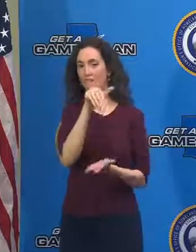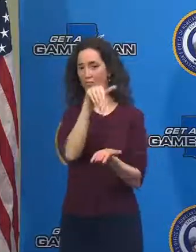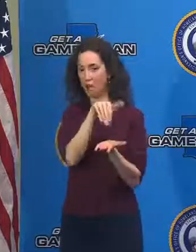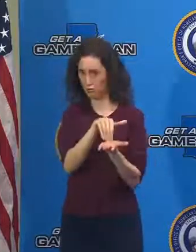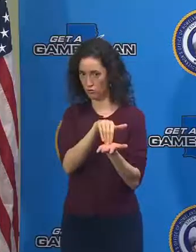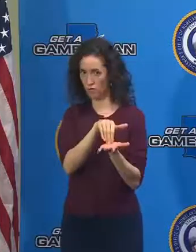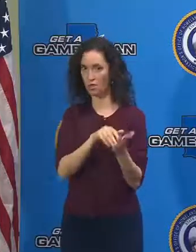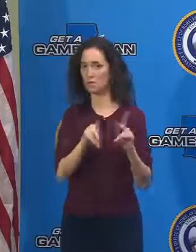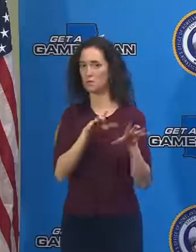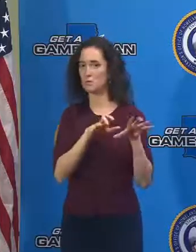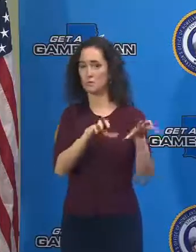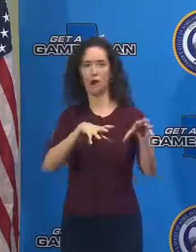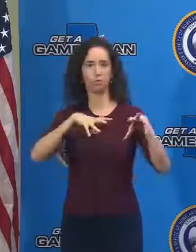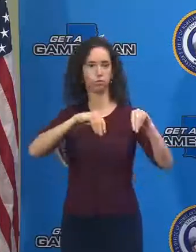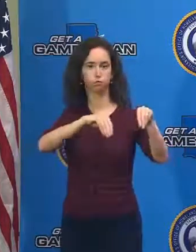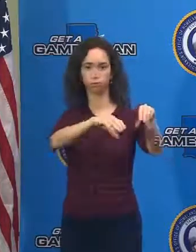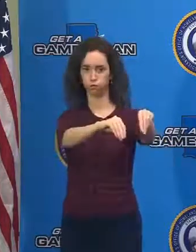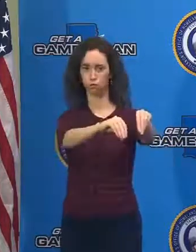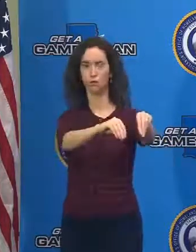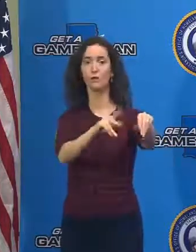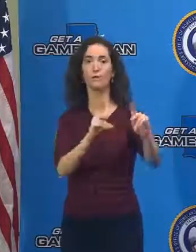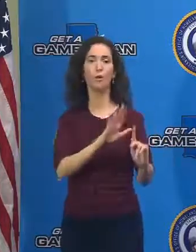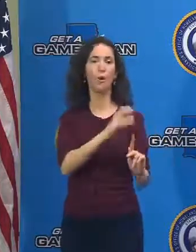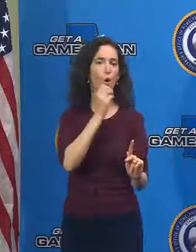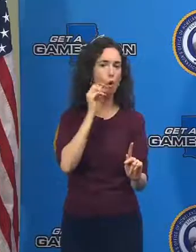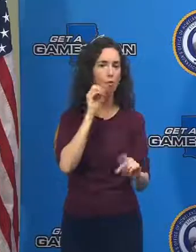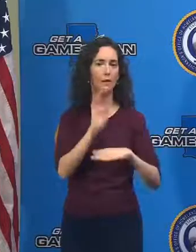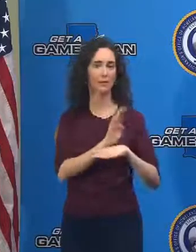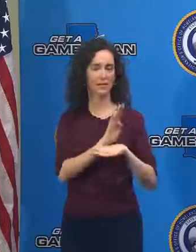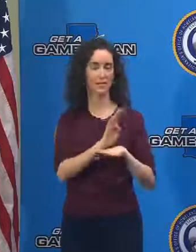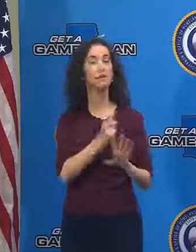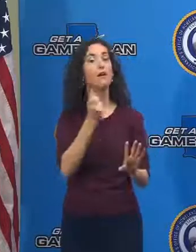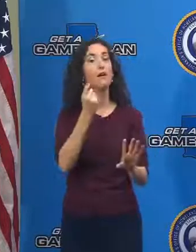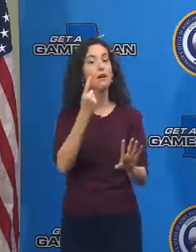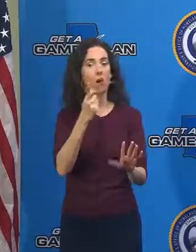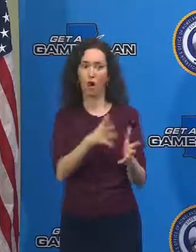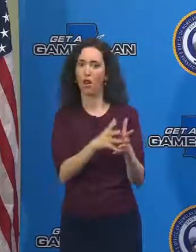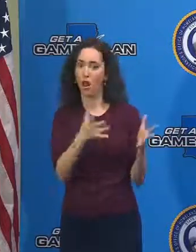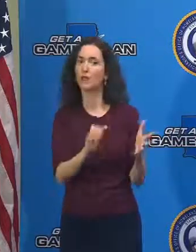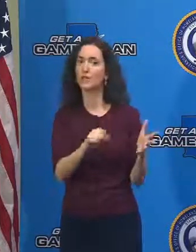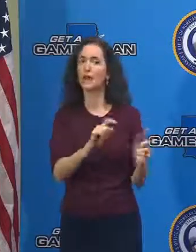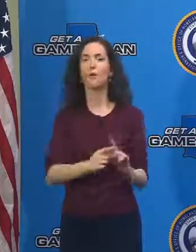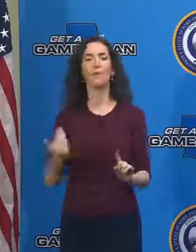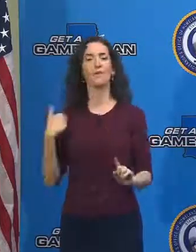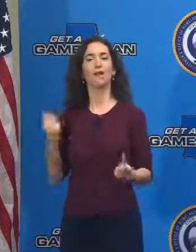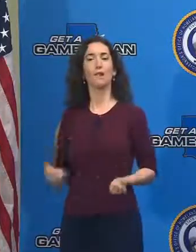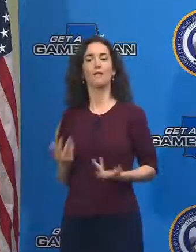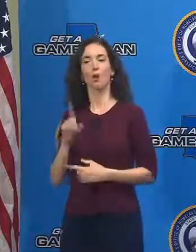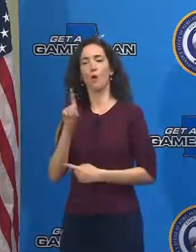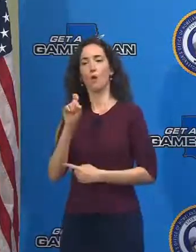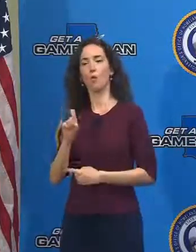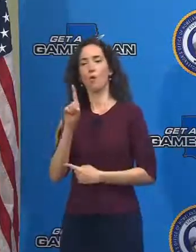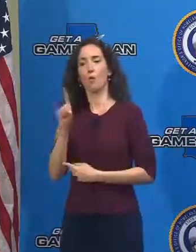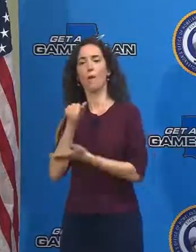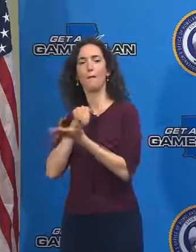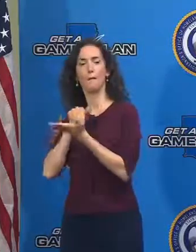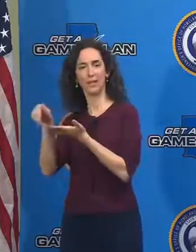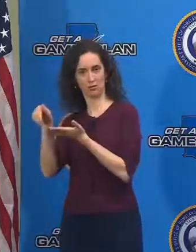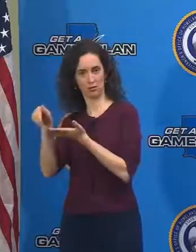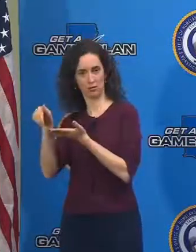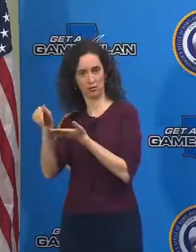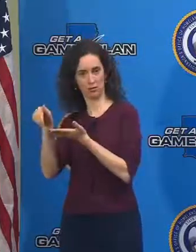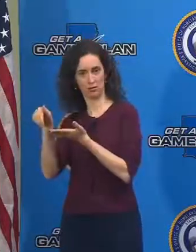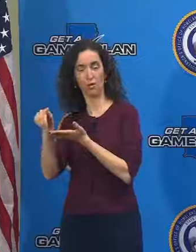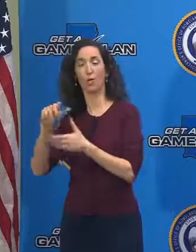and businesses without power. That's a lot, but it's down from 1.1 million in the immediate aftermath